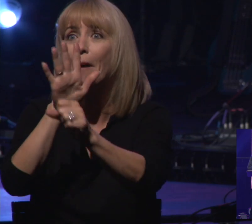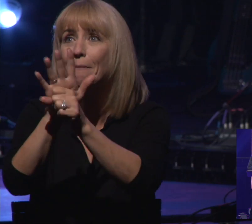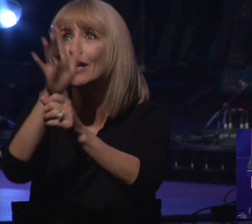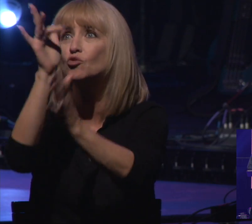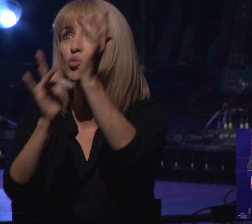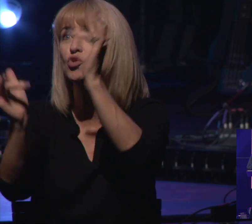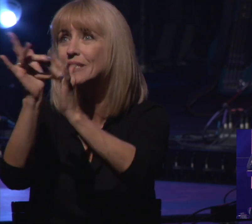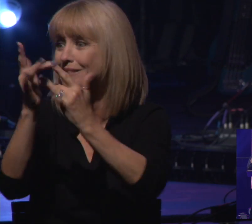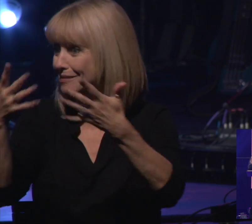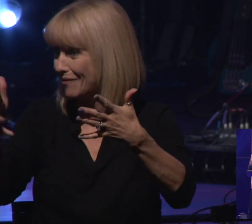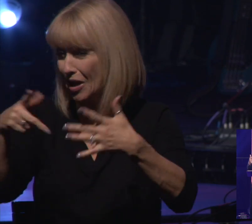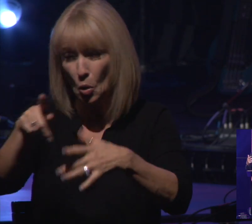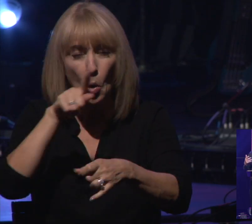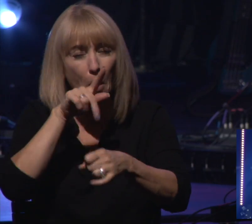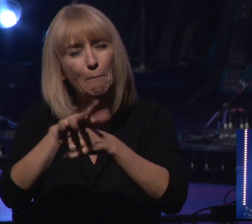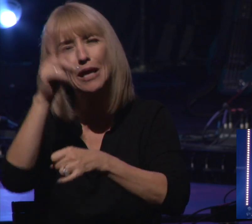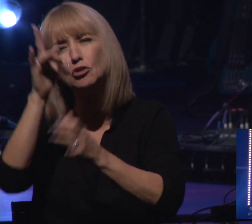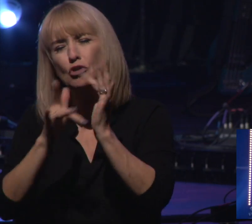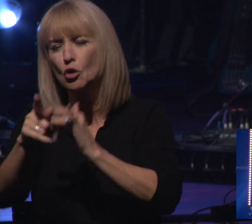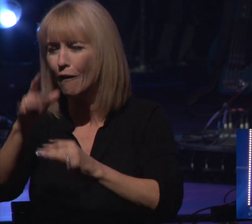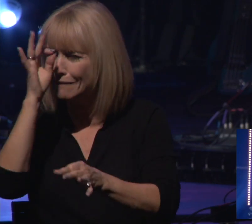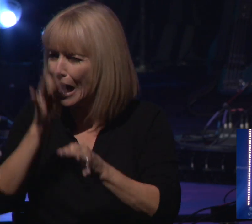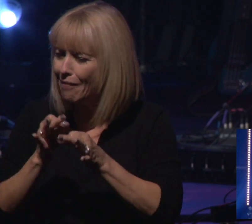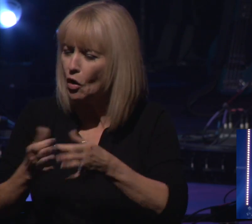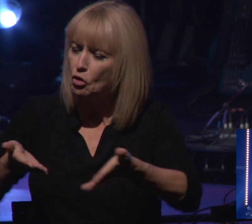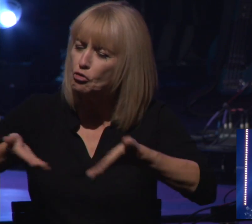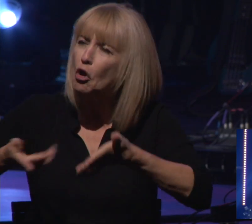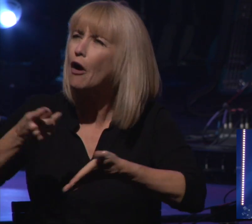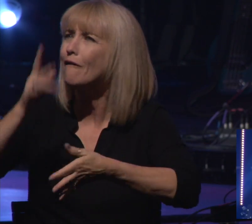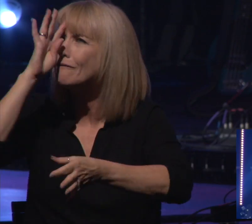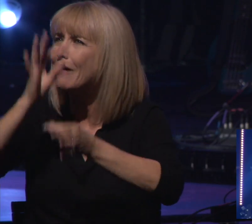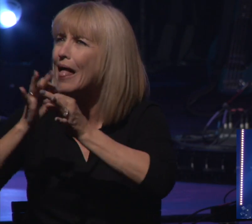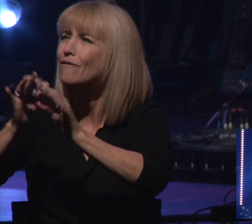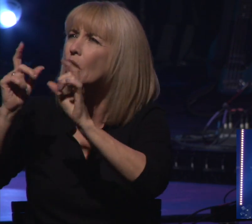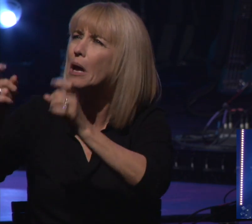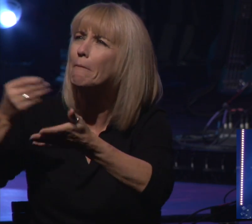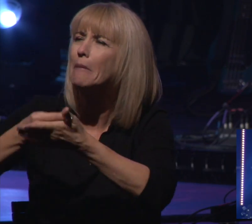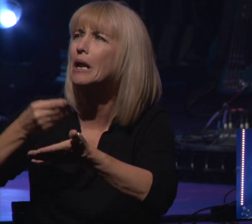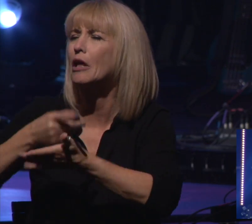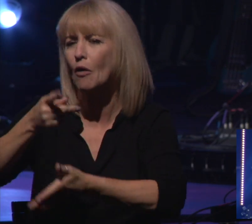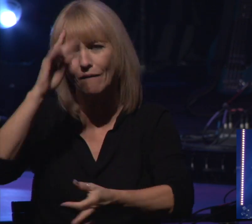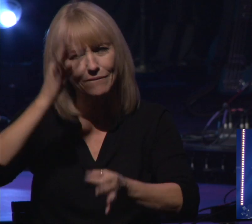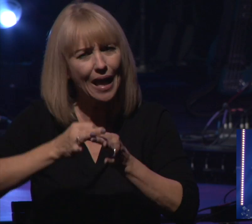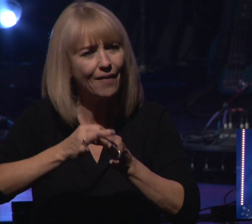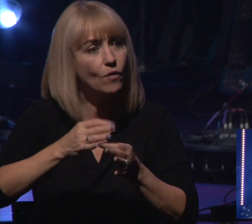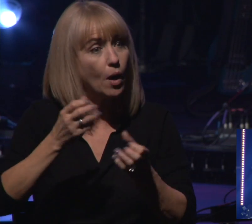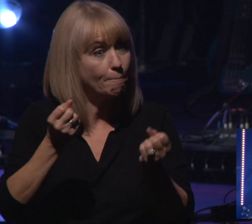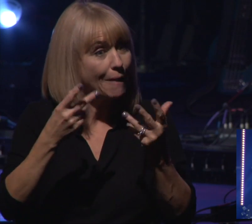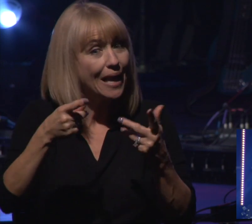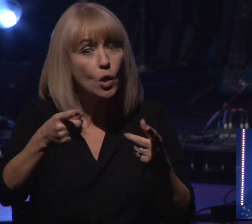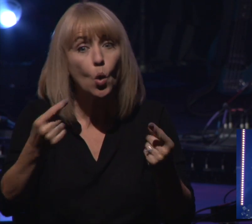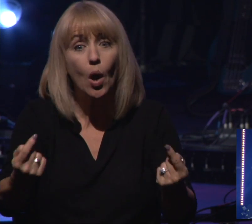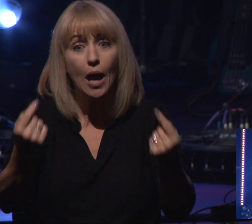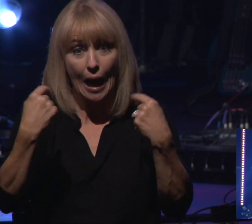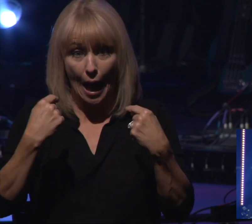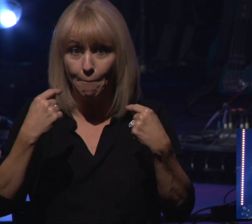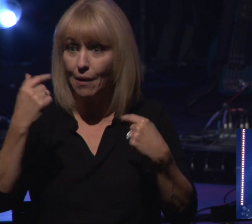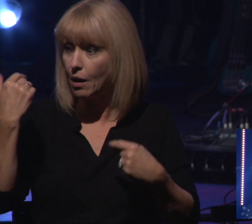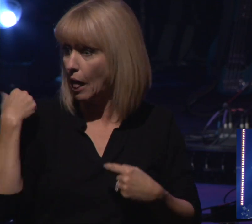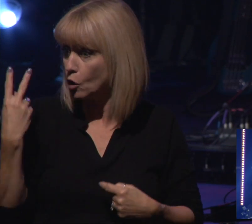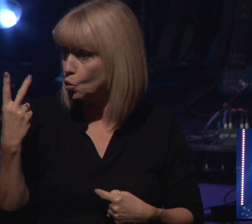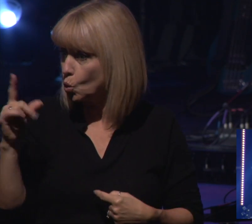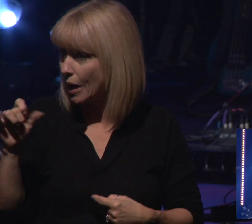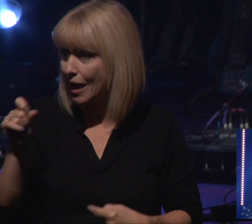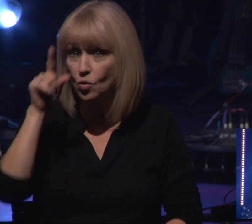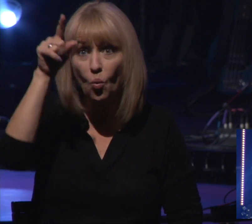demonstrated. You're faithful in how you serve and how you give, and you're faithful in how you reach out. In the last 2 days, many of you came over